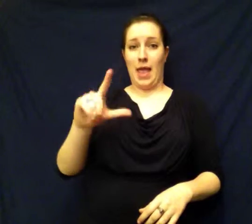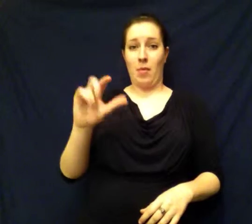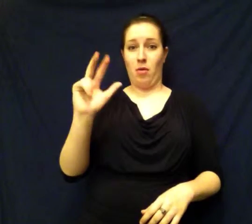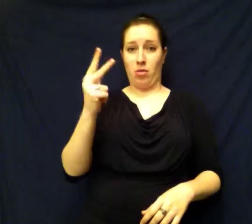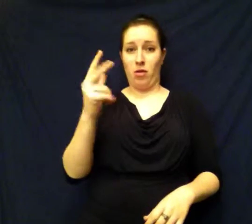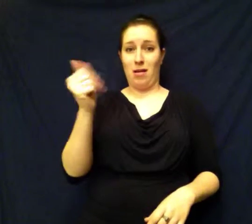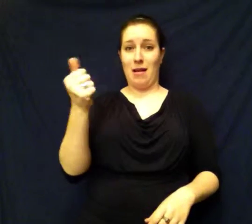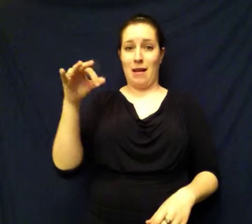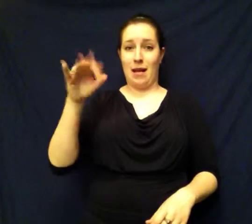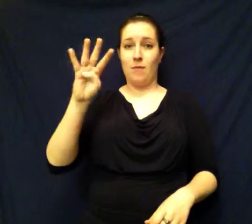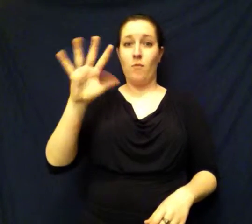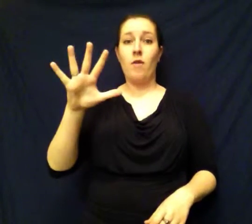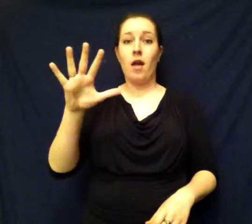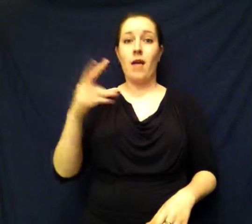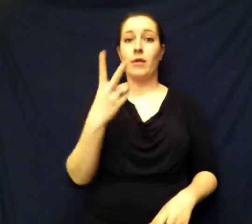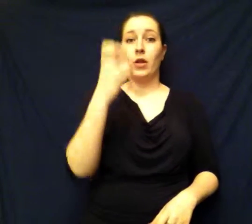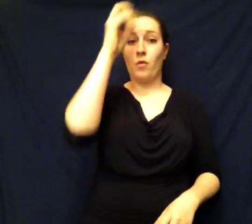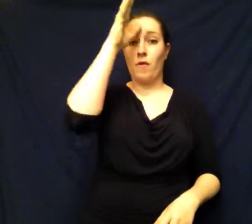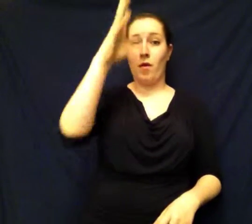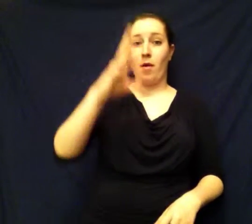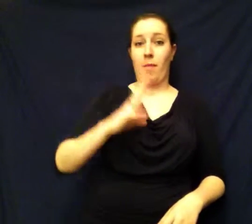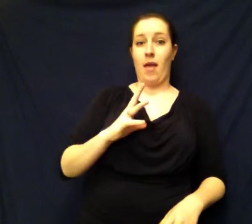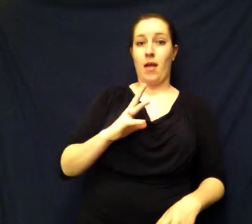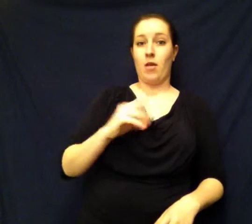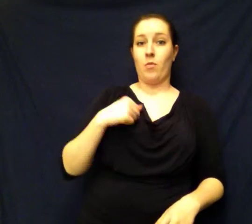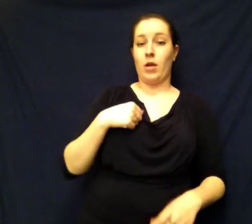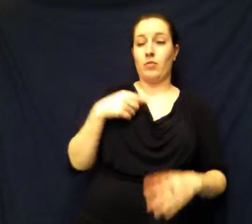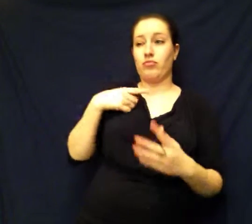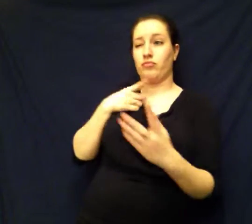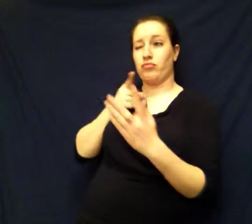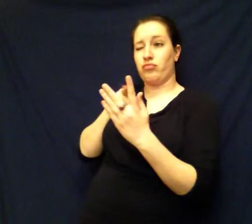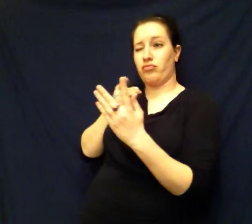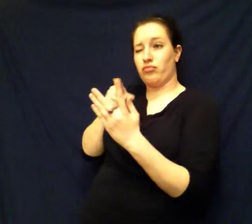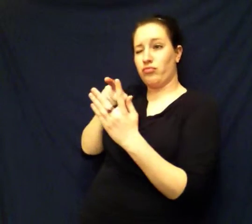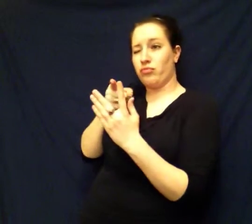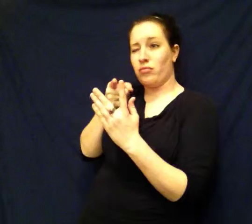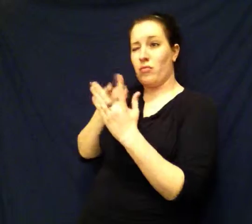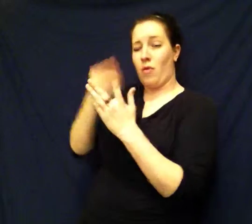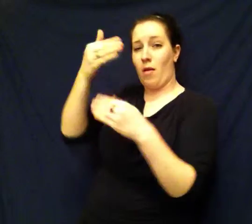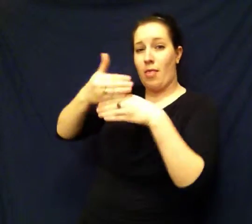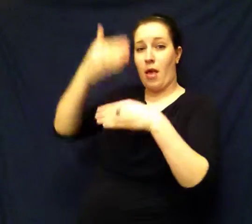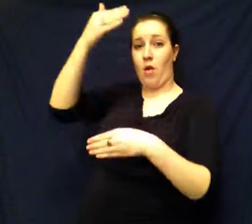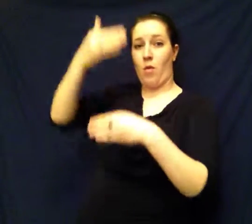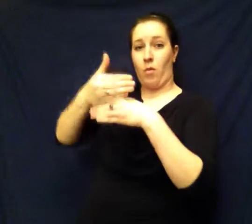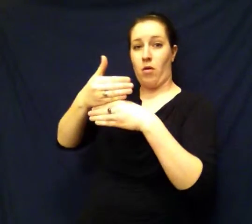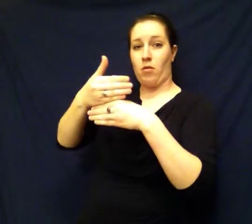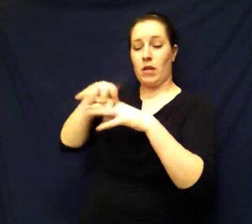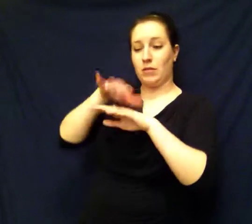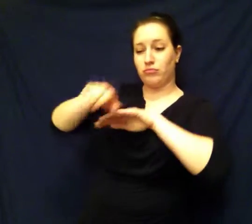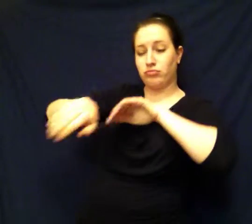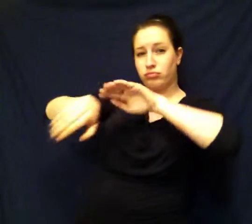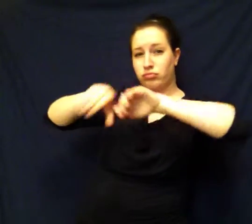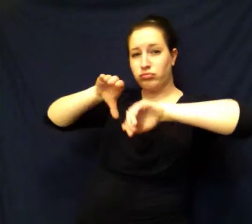steps, across the bottom of this tunnel, under the wall, through an underground stream, back up, and then, like muddy rats,